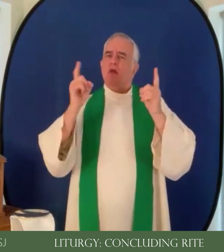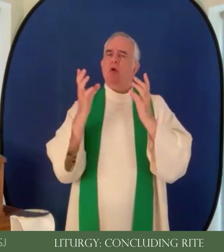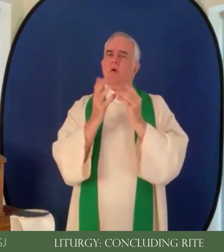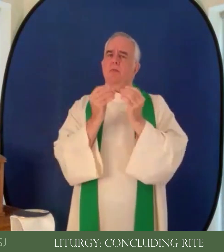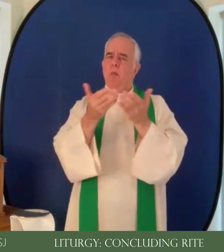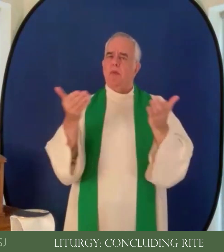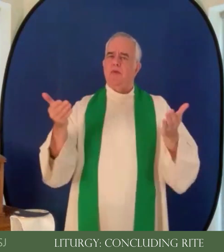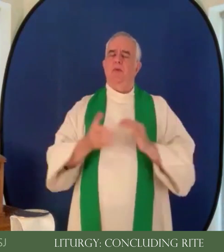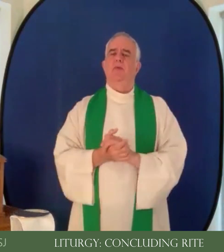The Lord be with you.